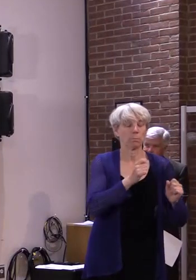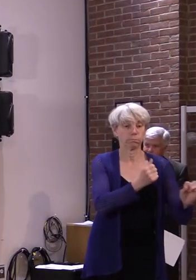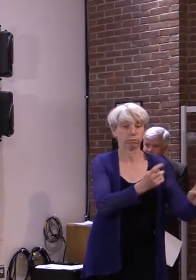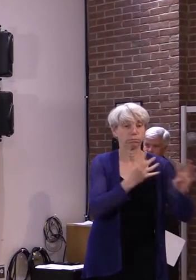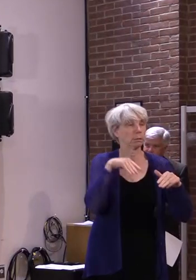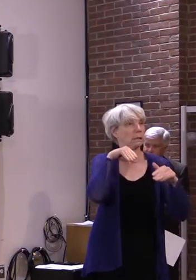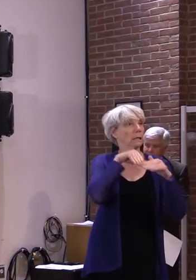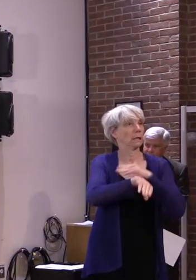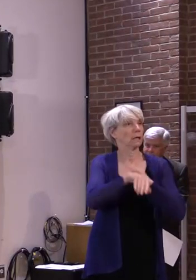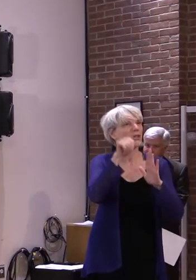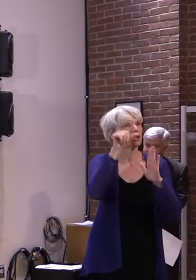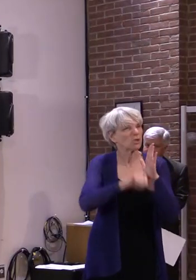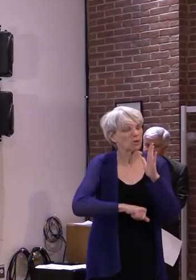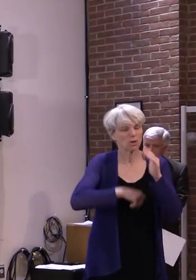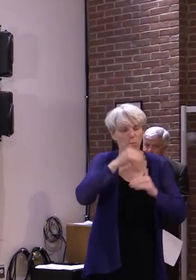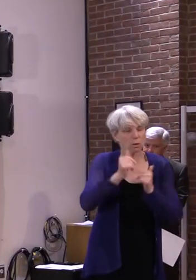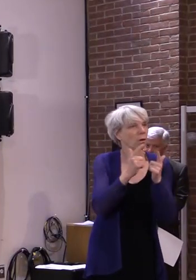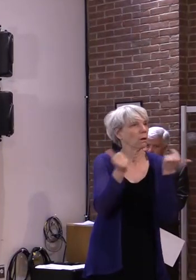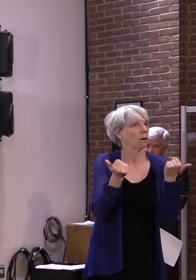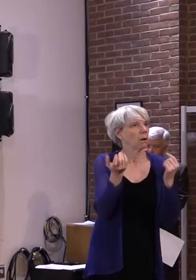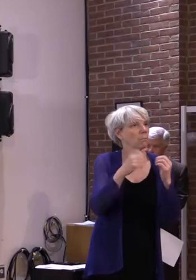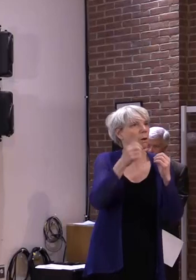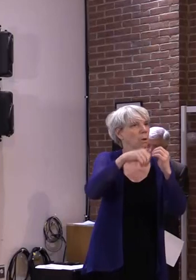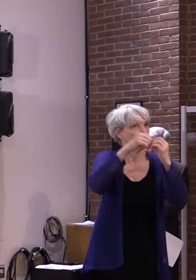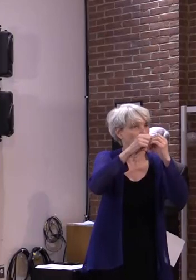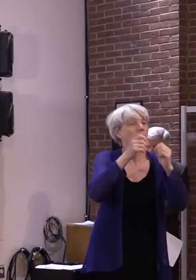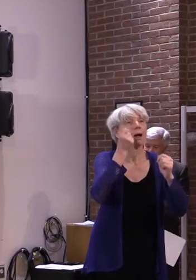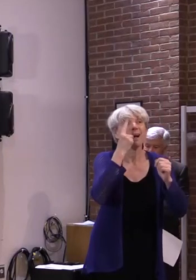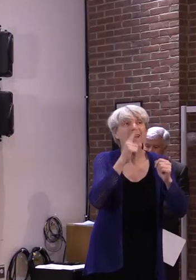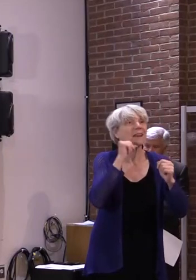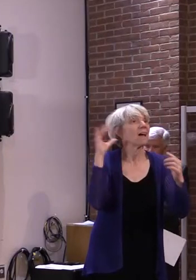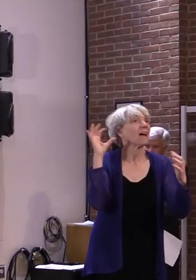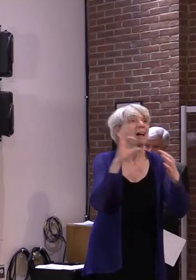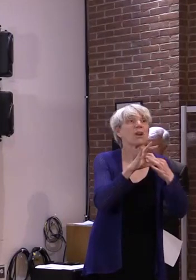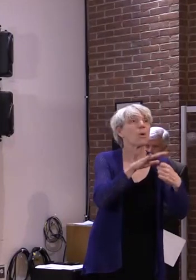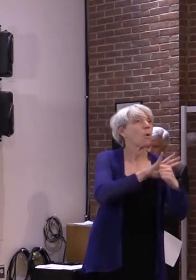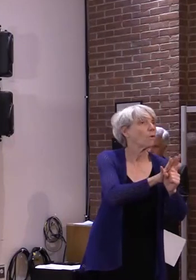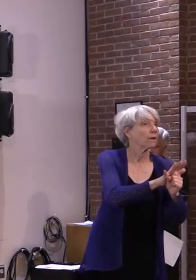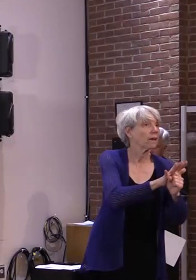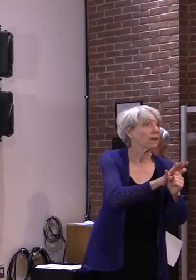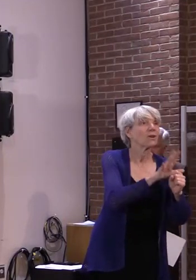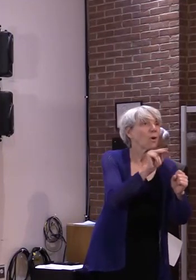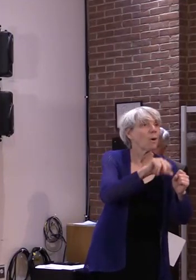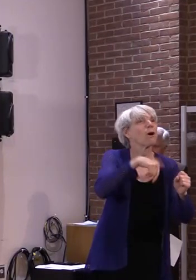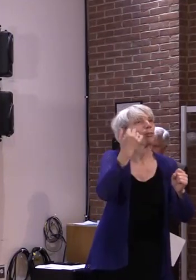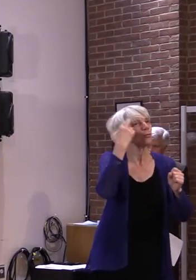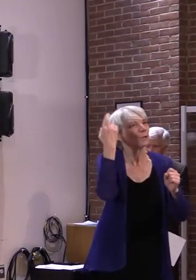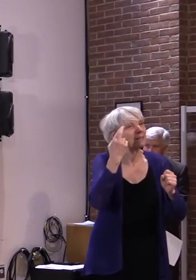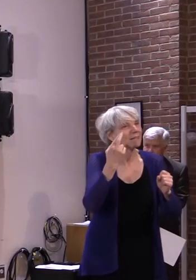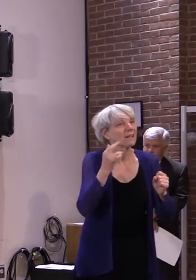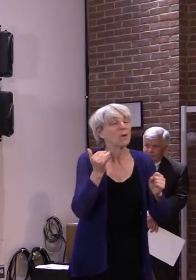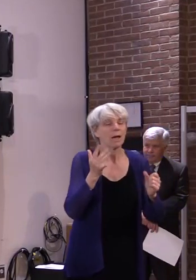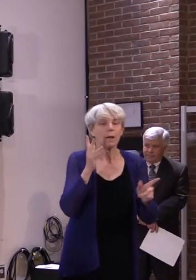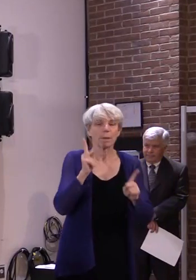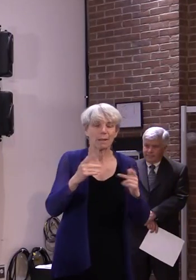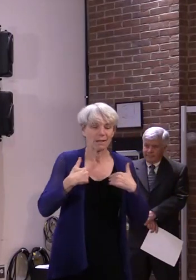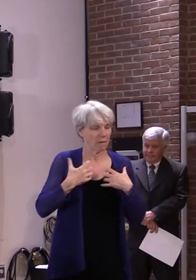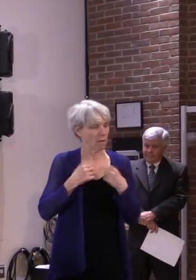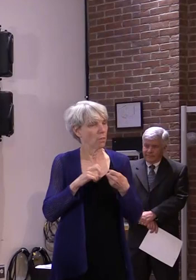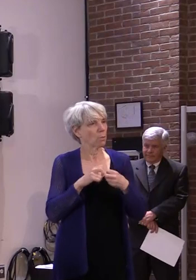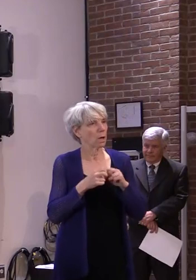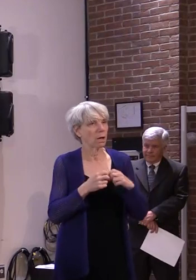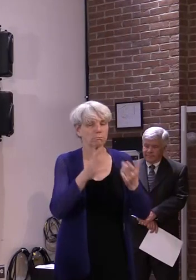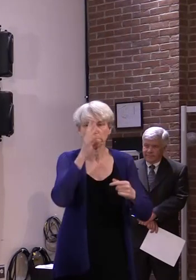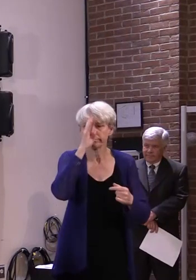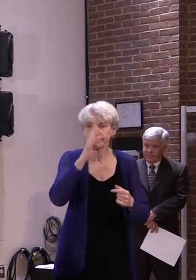These are not COVID admissions. A number of them appear to be a result of people having delayed regular health